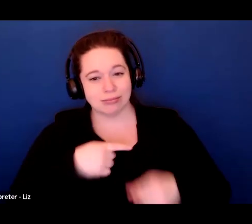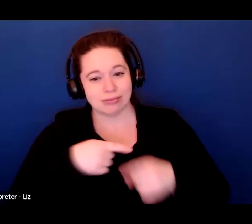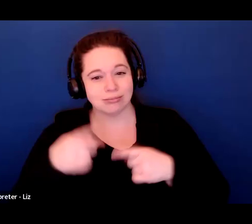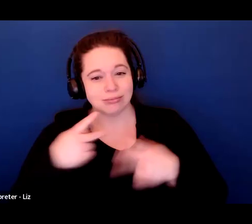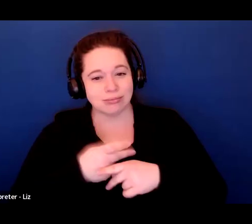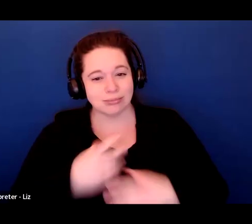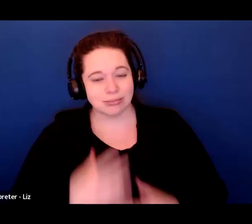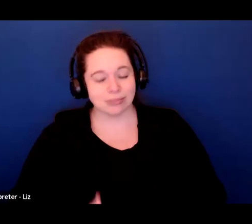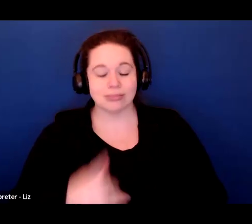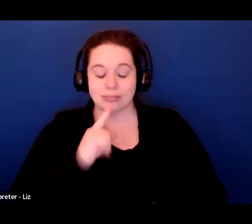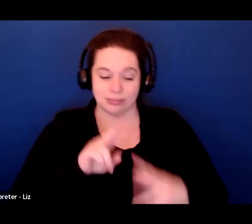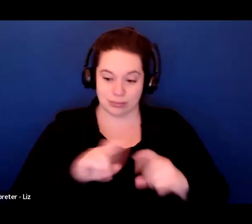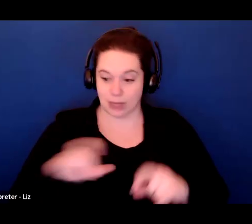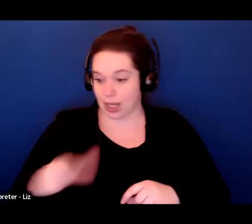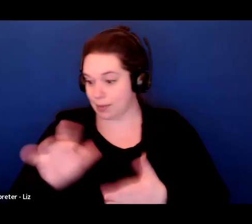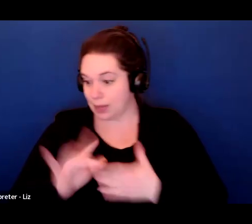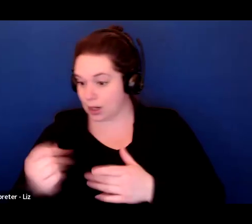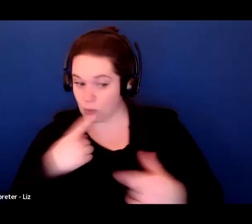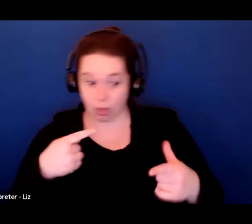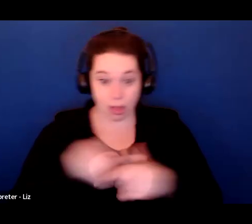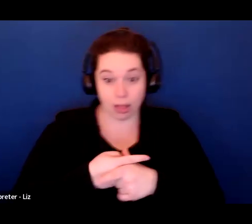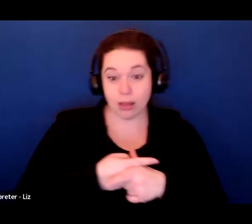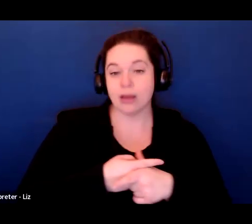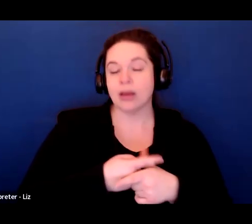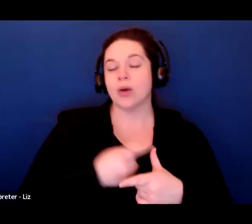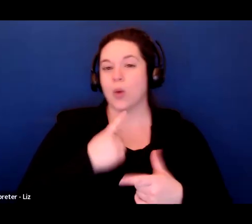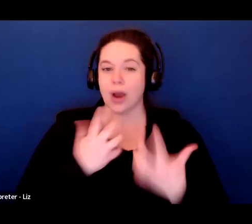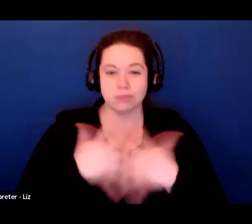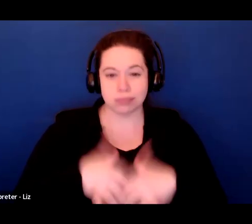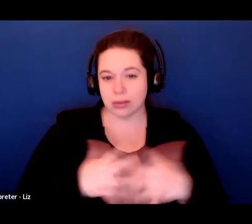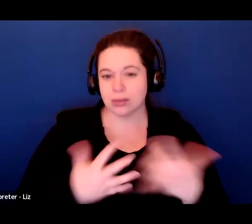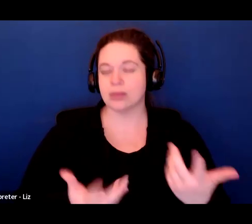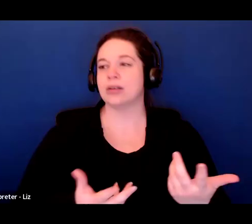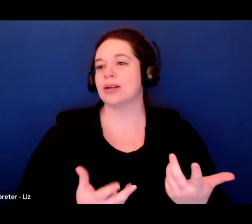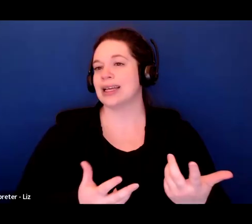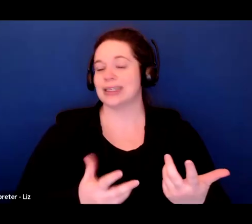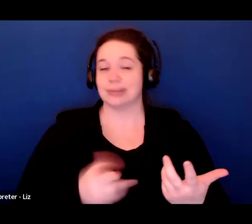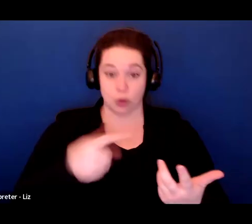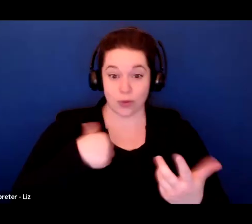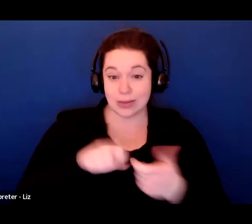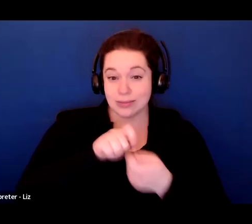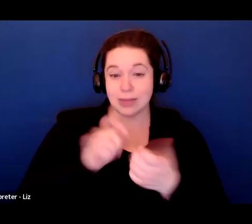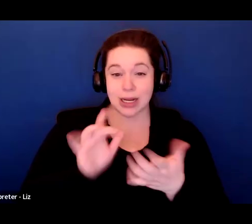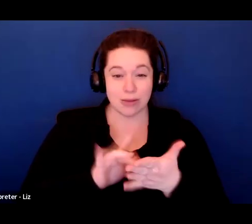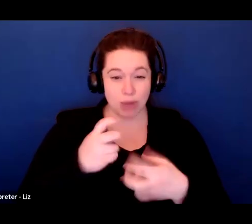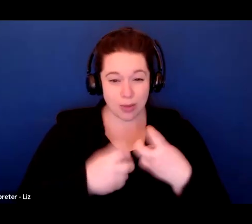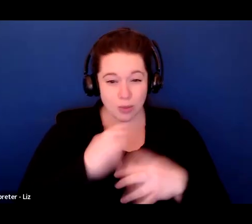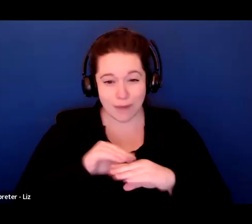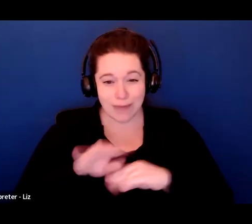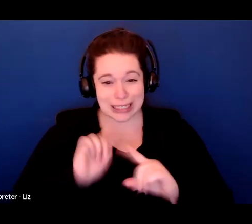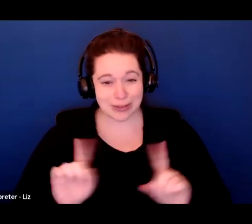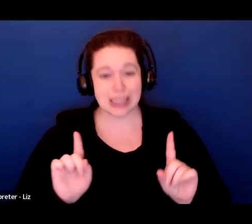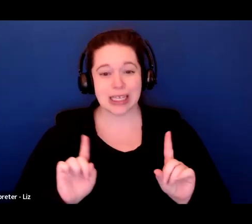that is going to interfere with any of your other medications. They're going to look to see if you have a medical problem that's going to affect